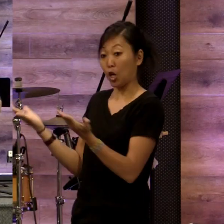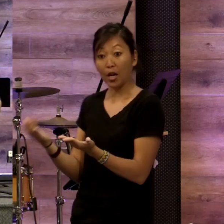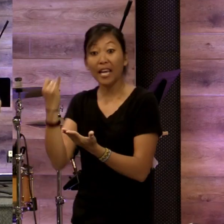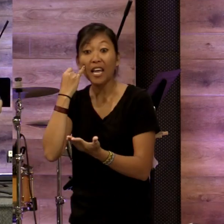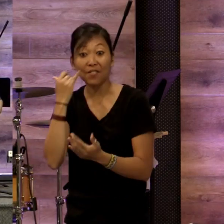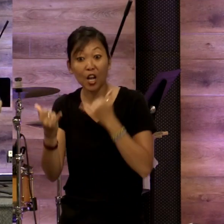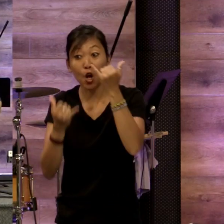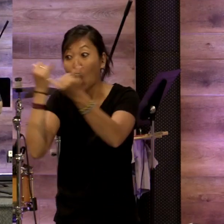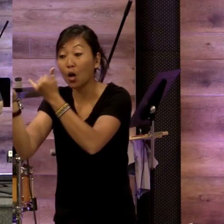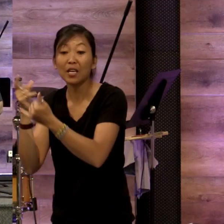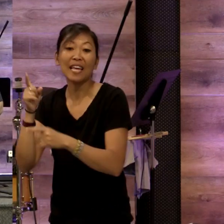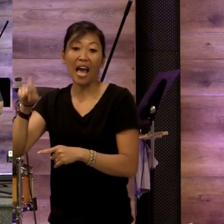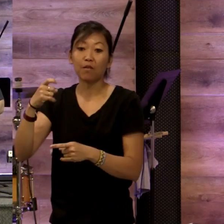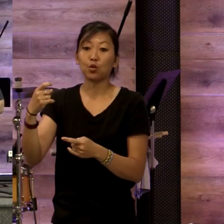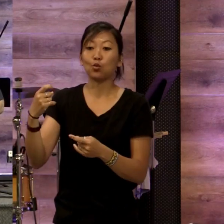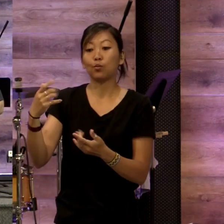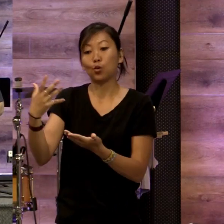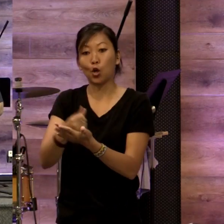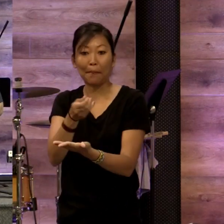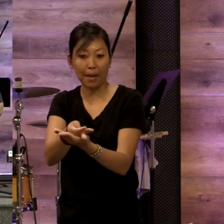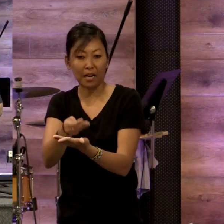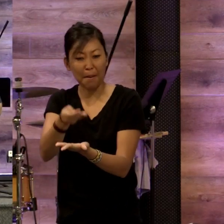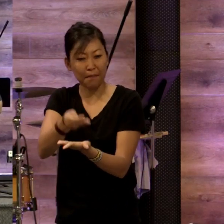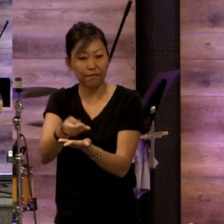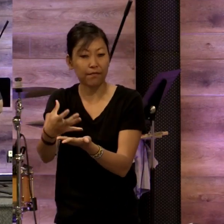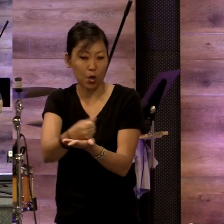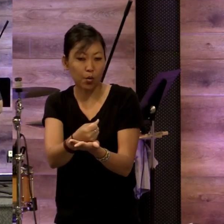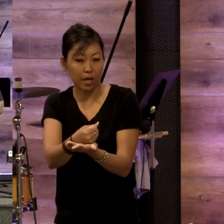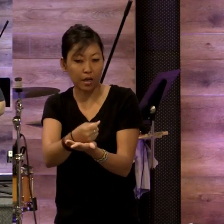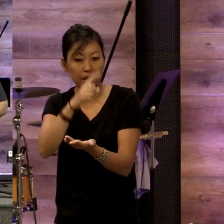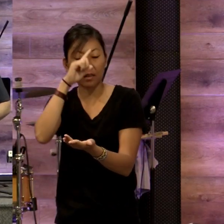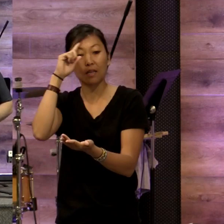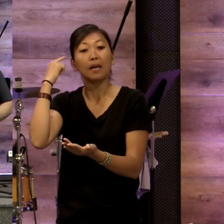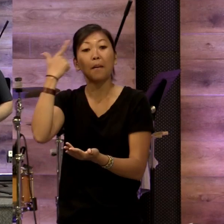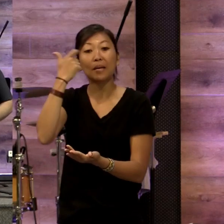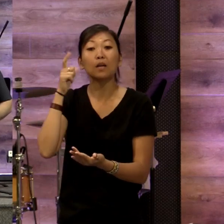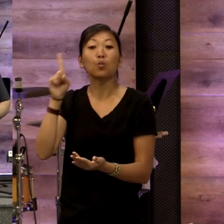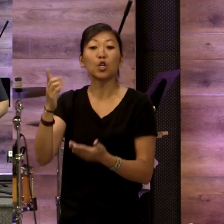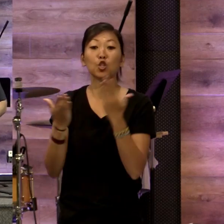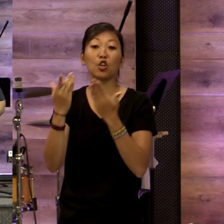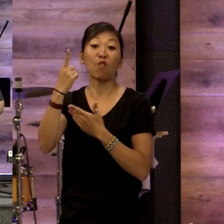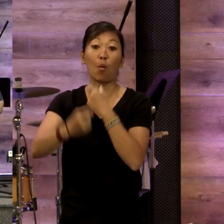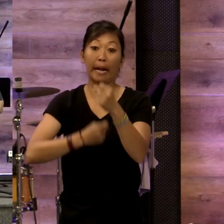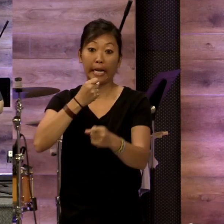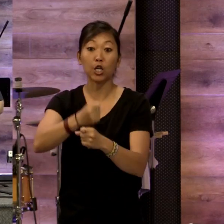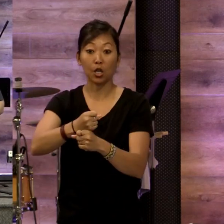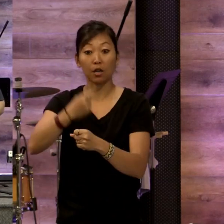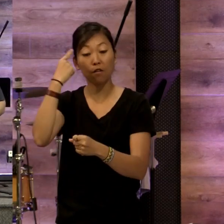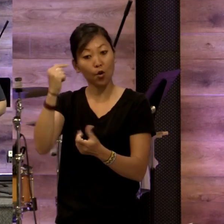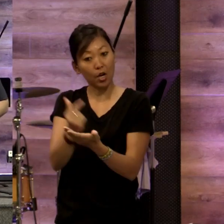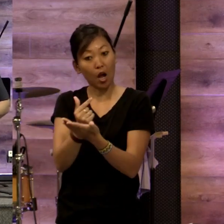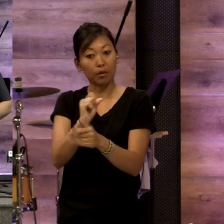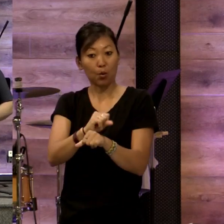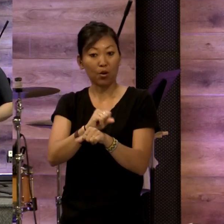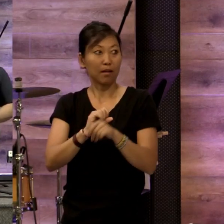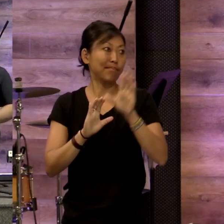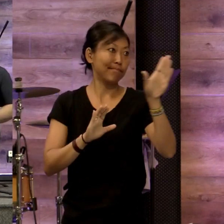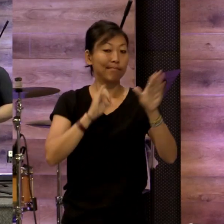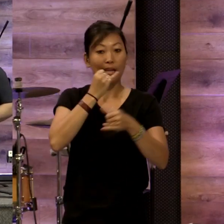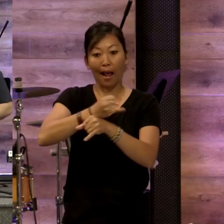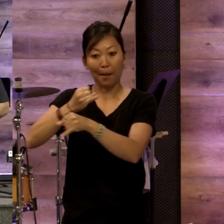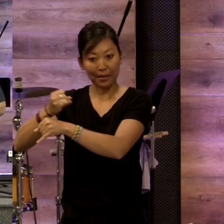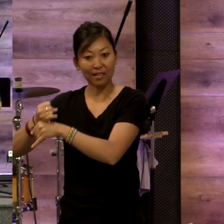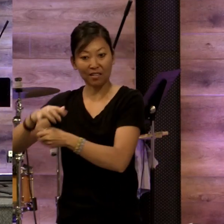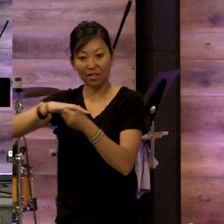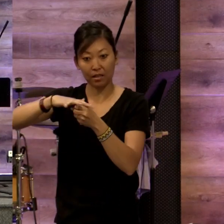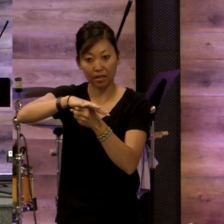from them. They all have to raise funds in order to do that and give a year of their life to the work of the gospel on these campuses. So I just wanted